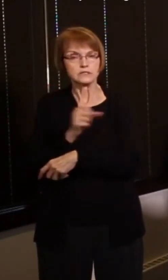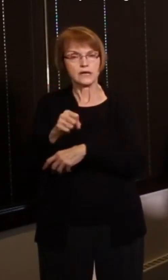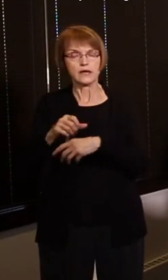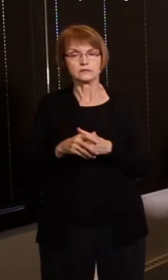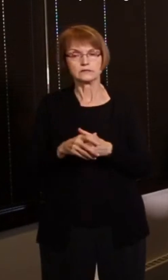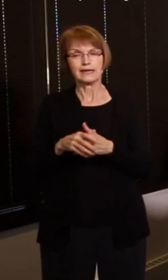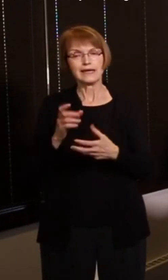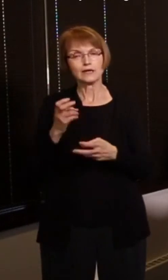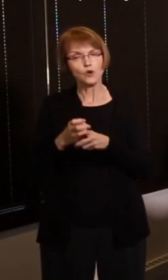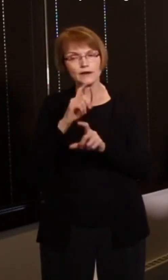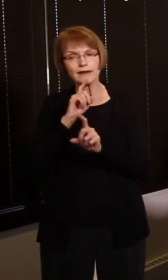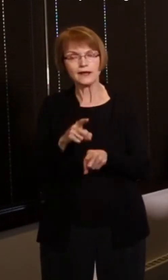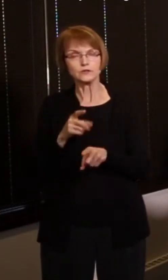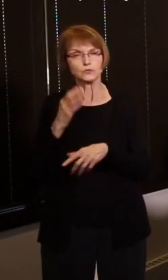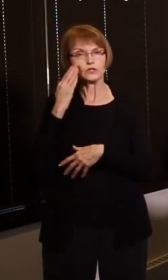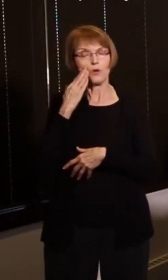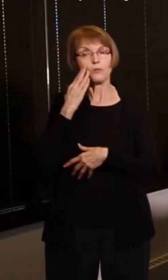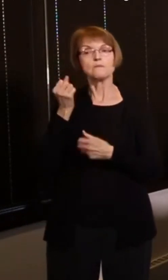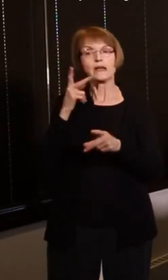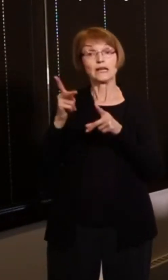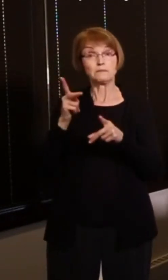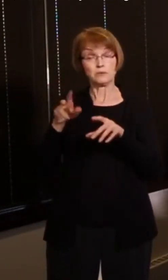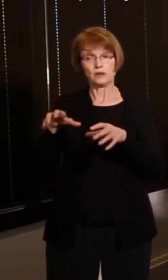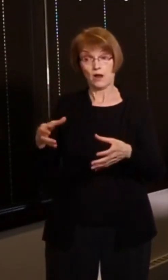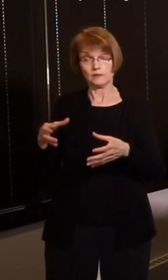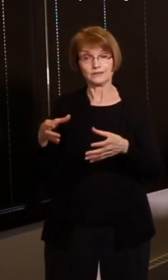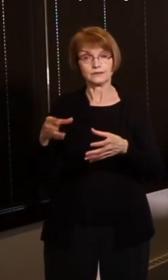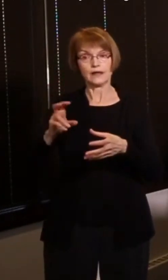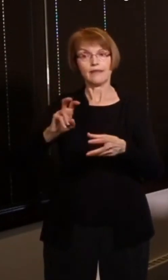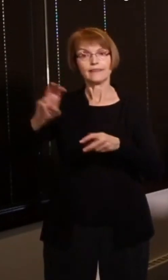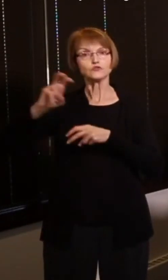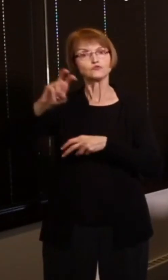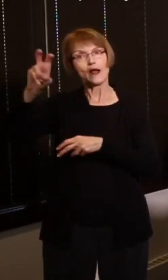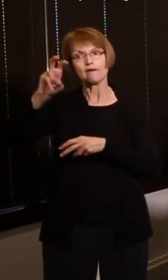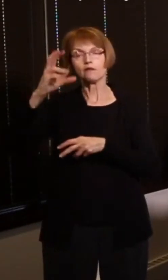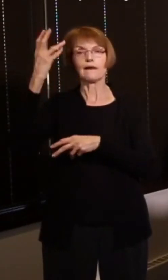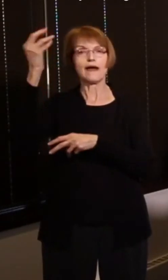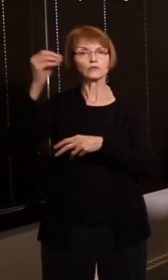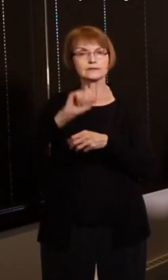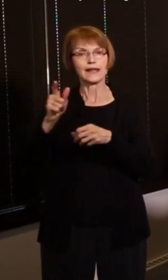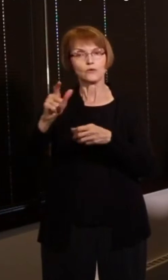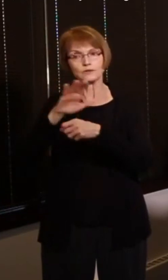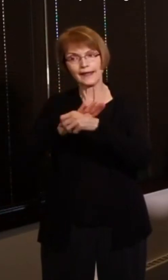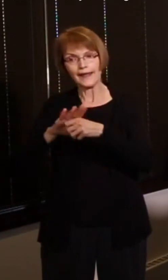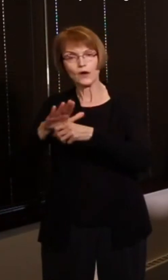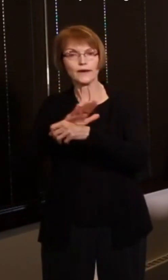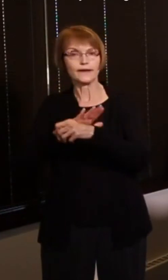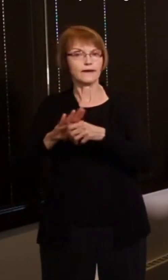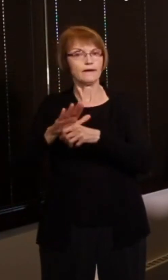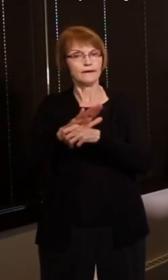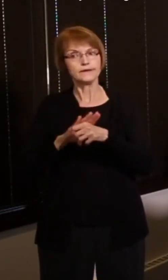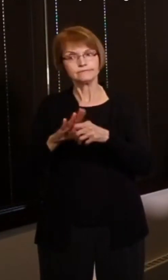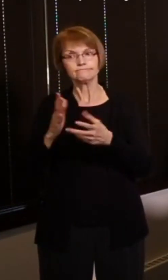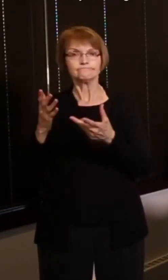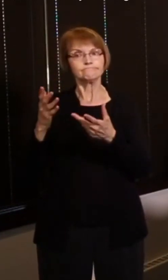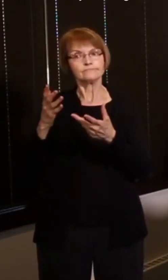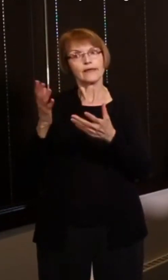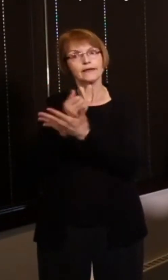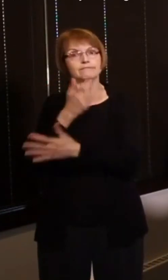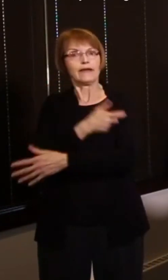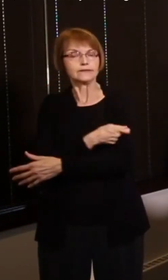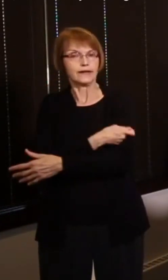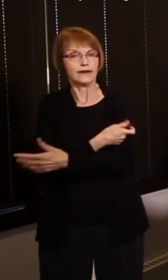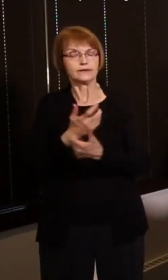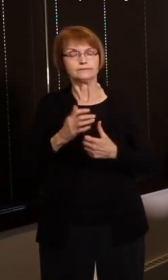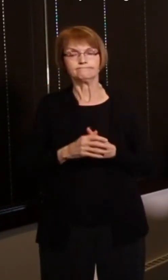know that there's a significant portion of the population that traveled outside of the St. Louis Metropolitan area as well to go get vaccinated,